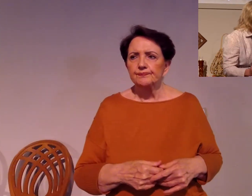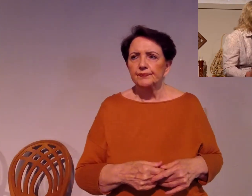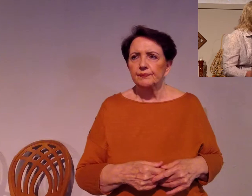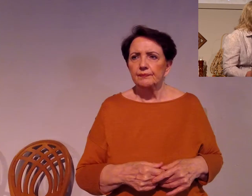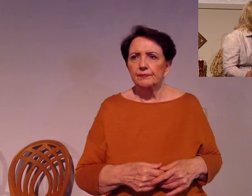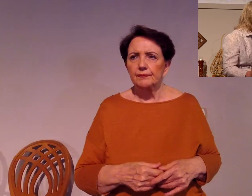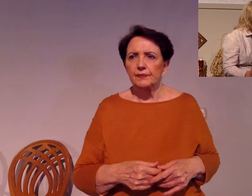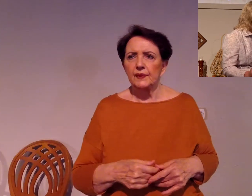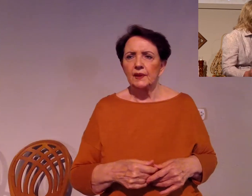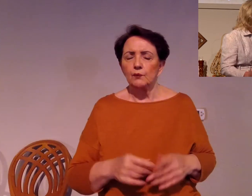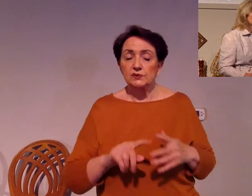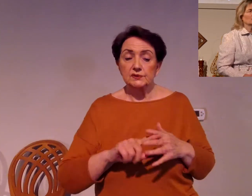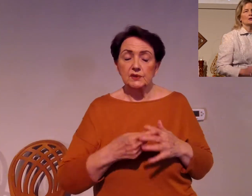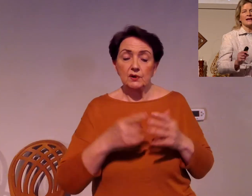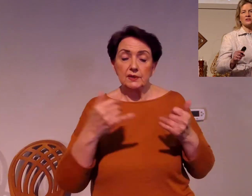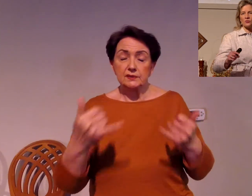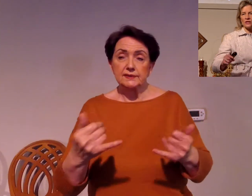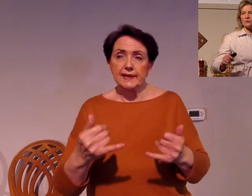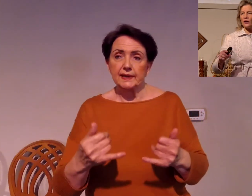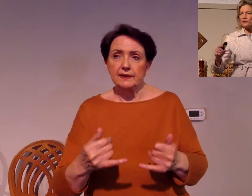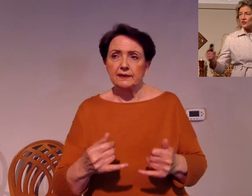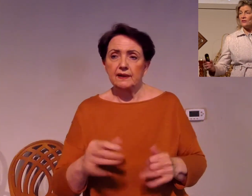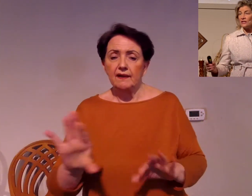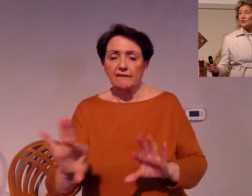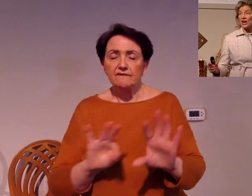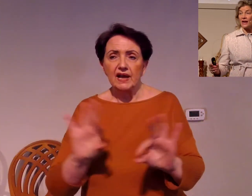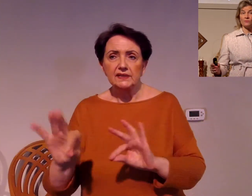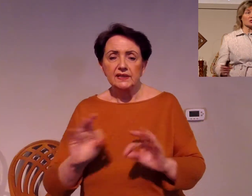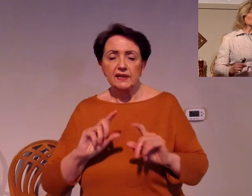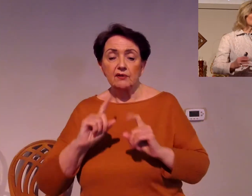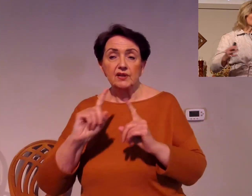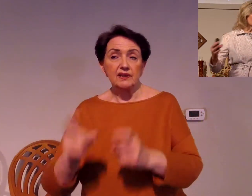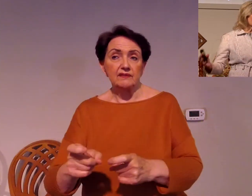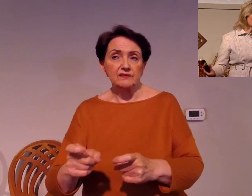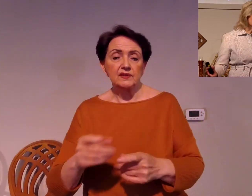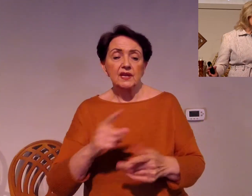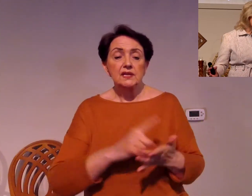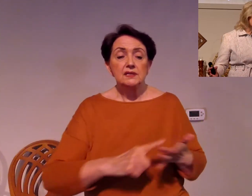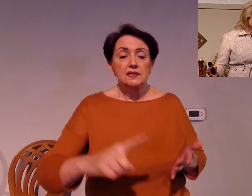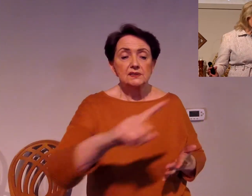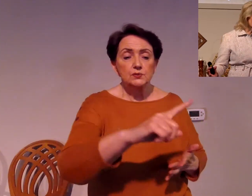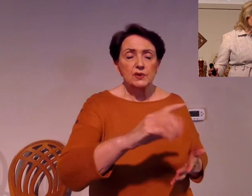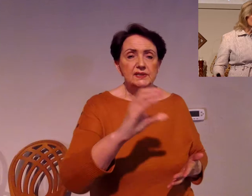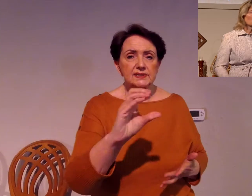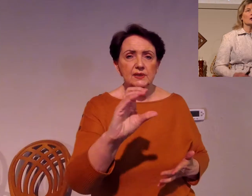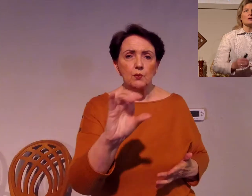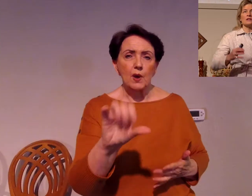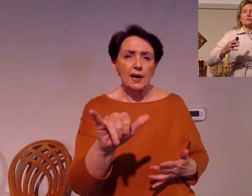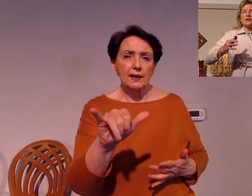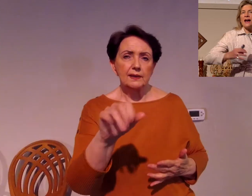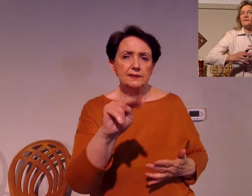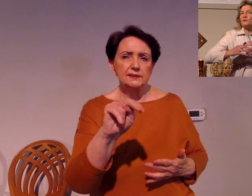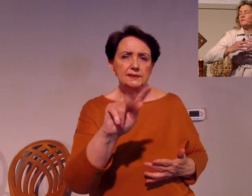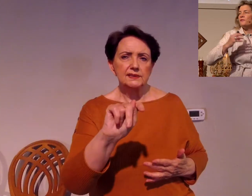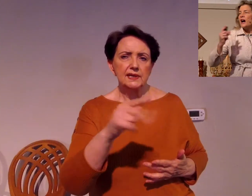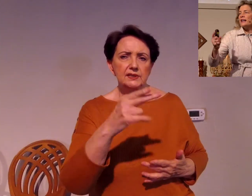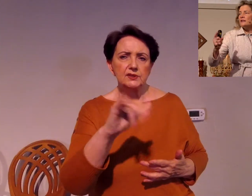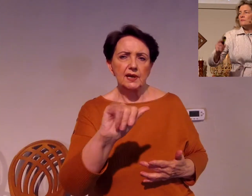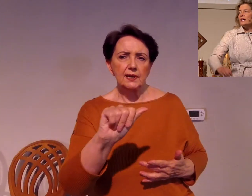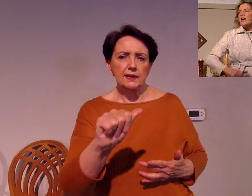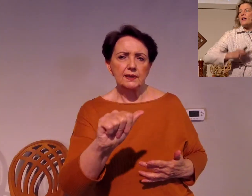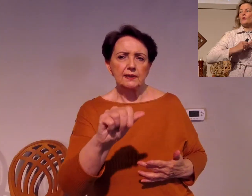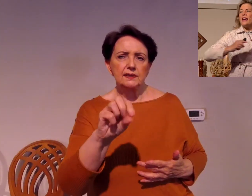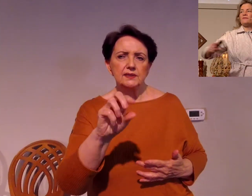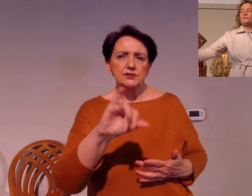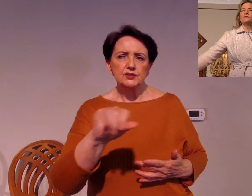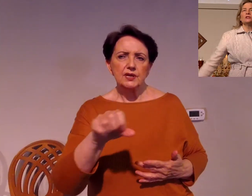we're starting today. Next week, Reverend Cynthia James is really going to help us find our purpose, but we have to find